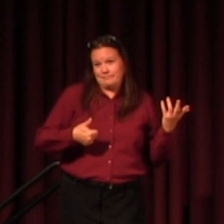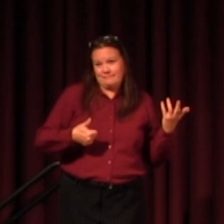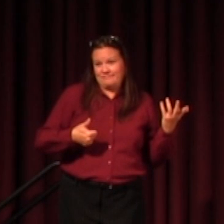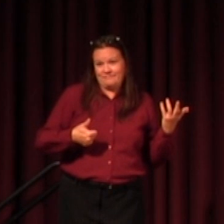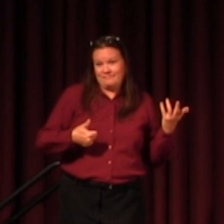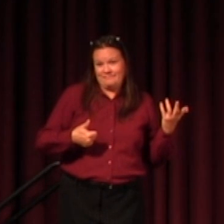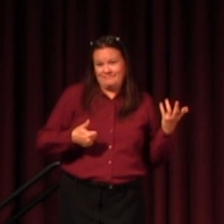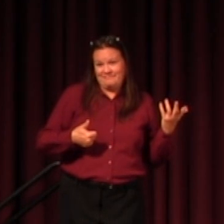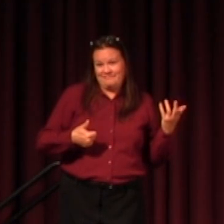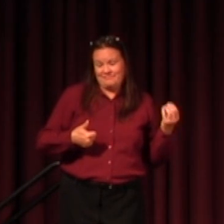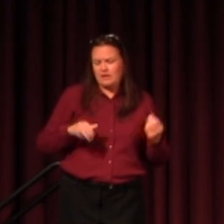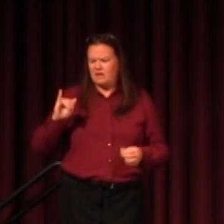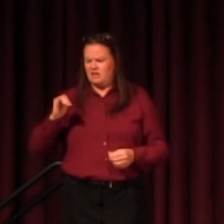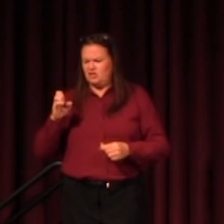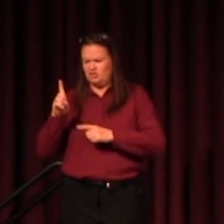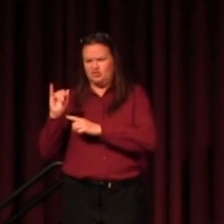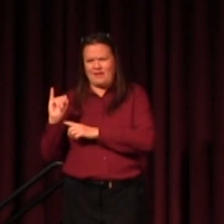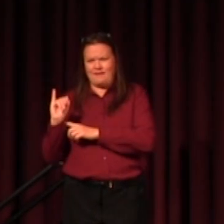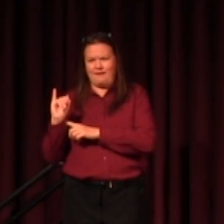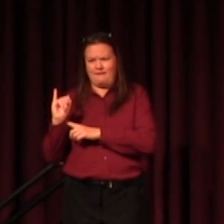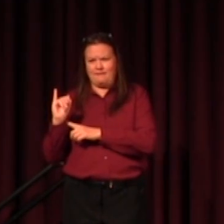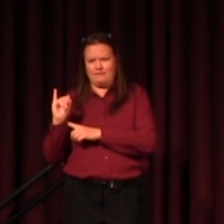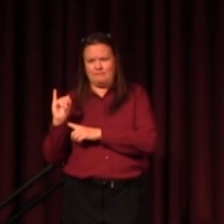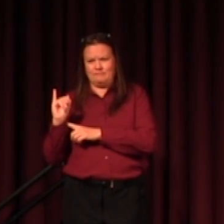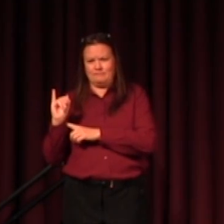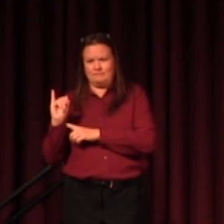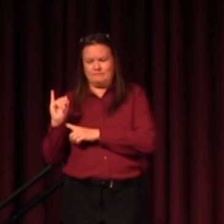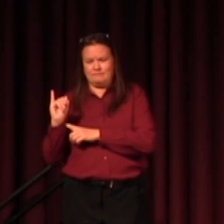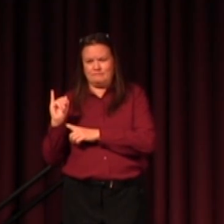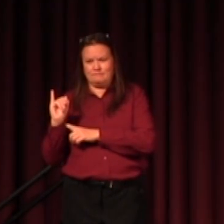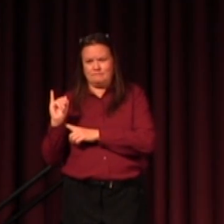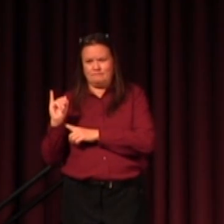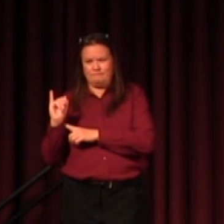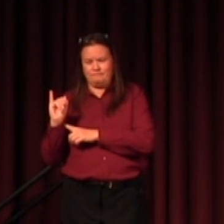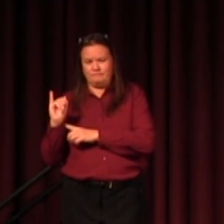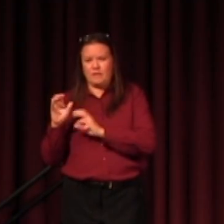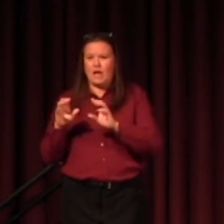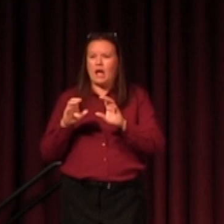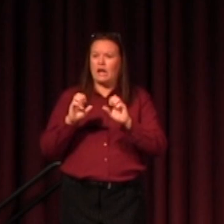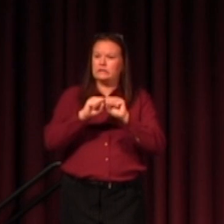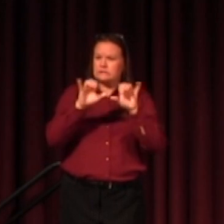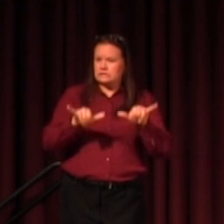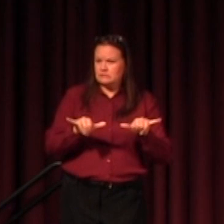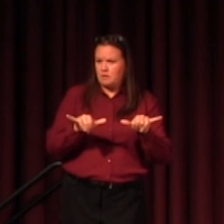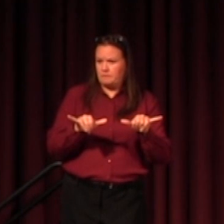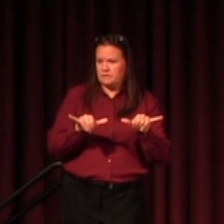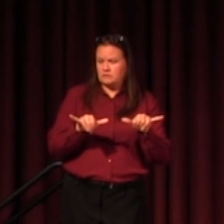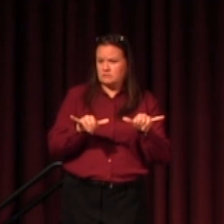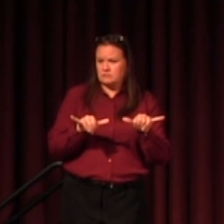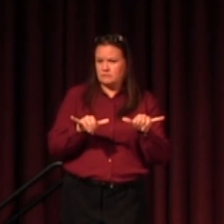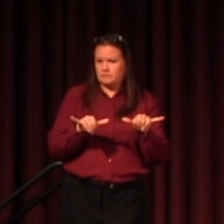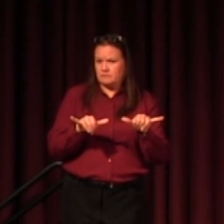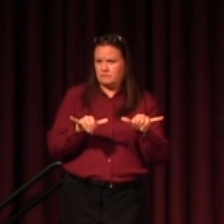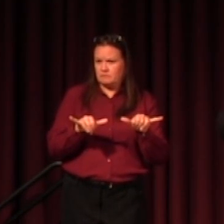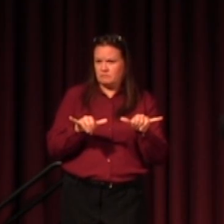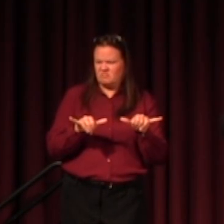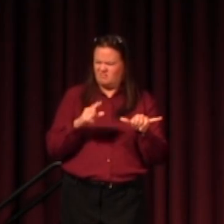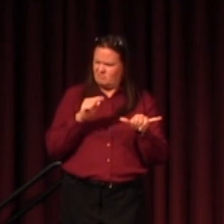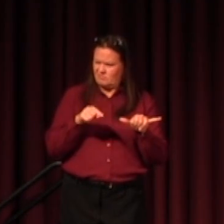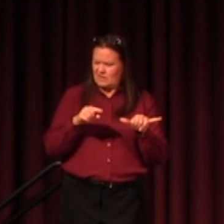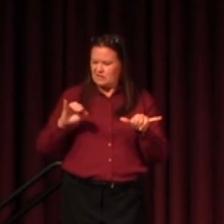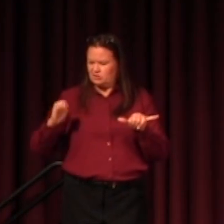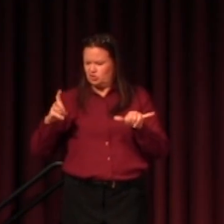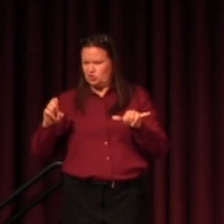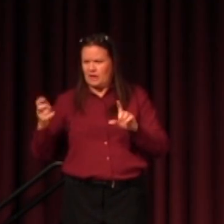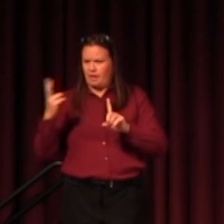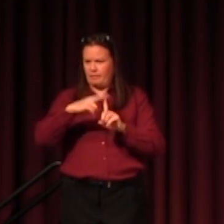What's JEDI got to do with systems? DeShane talked about systems earlier. Let's talk about what JEDI has to